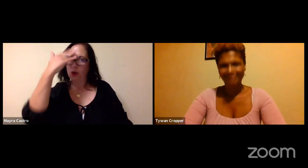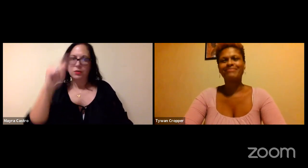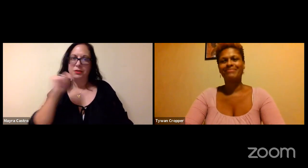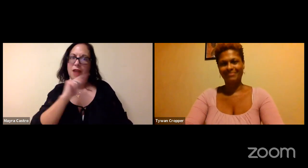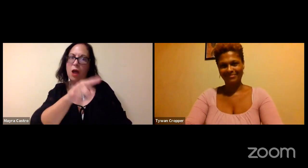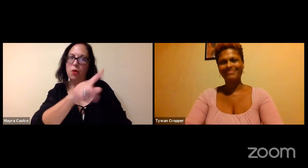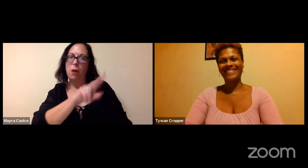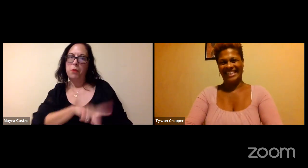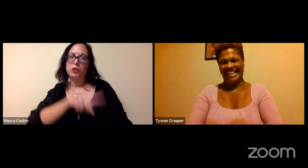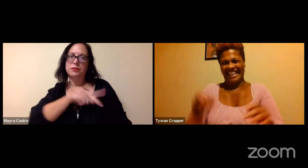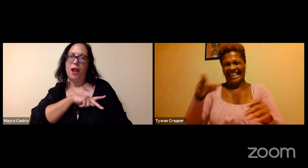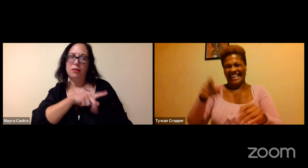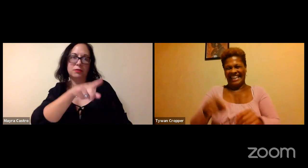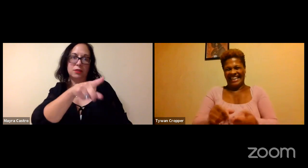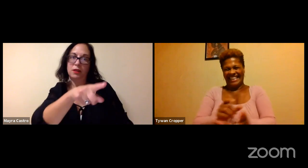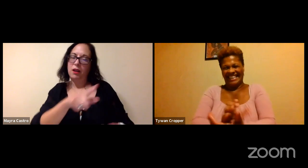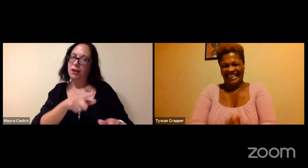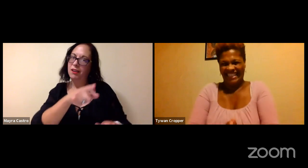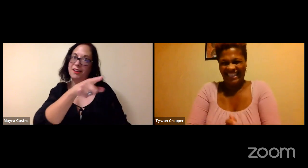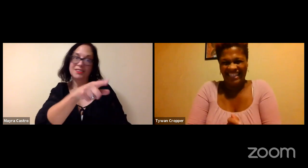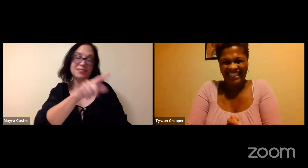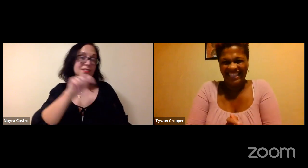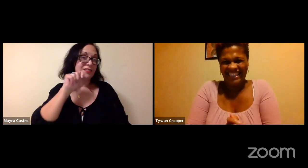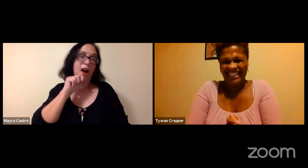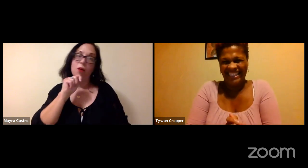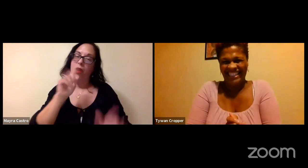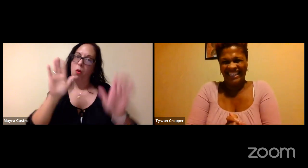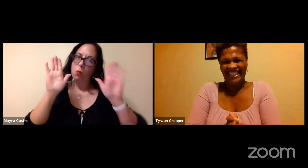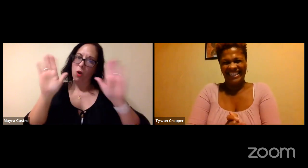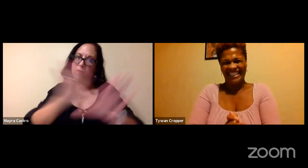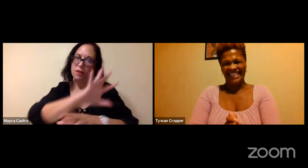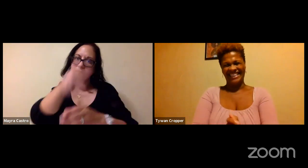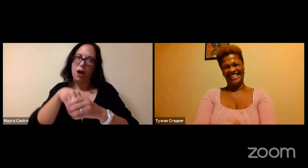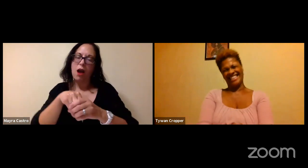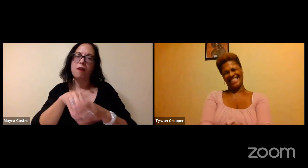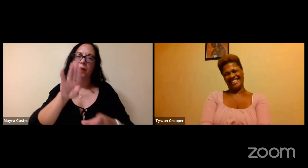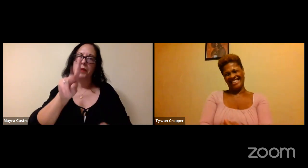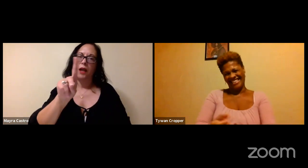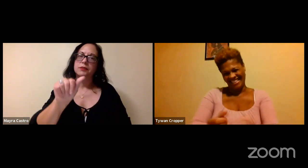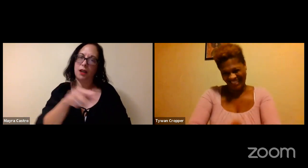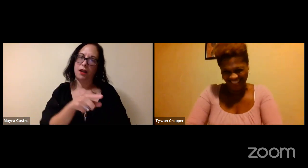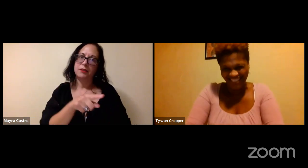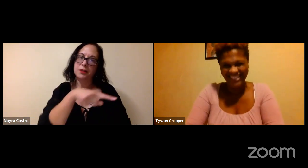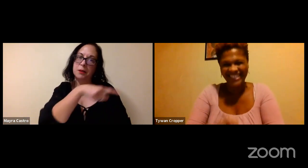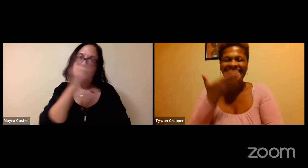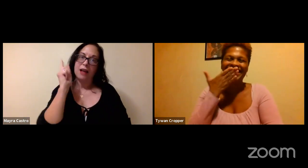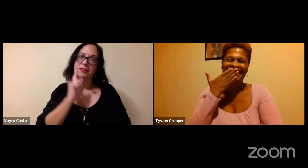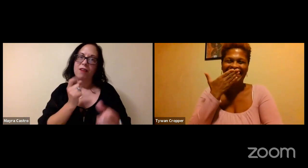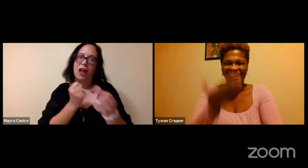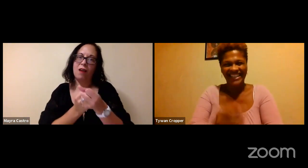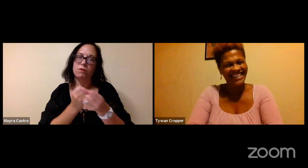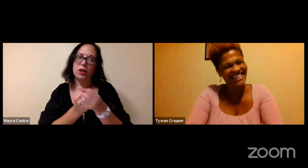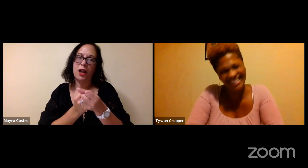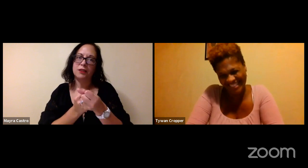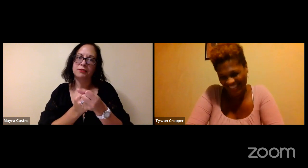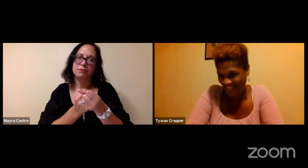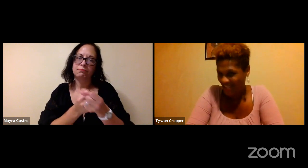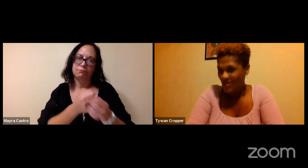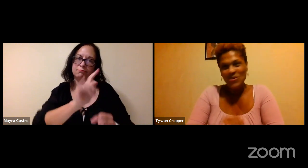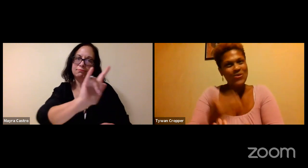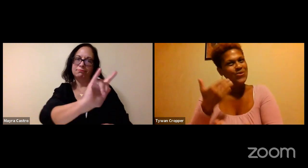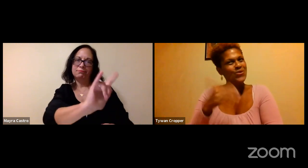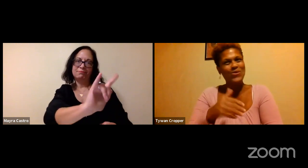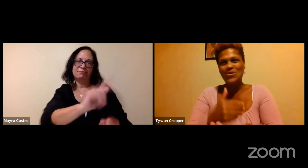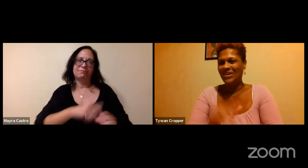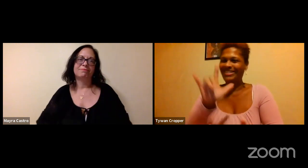So they can be like us, Tawan. They can develop good personal, interpersonal, and leadership